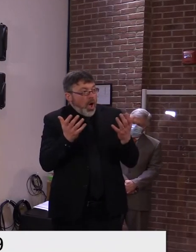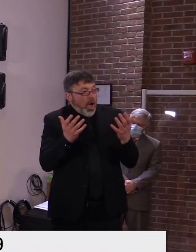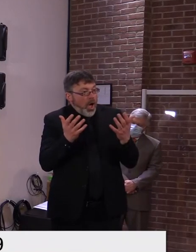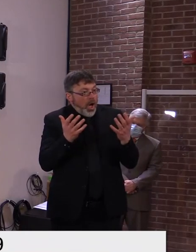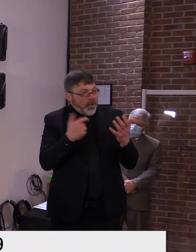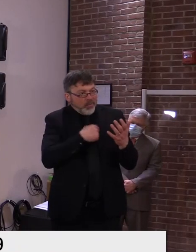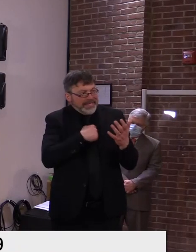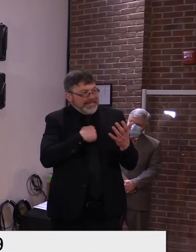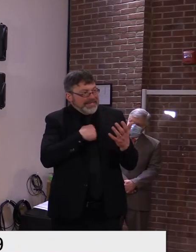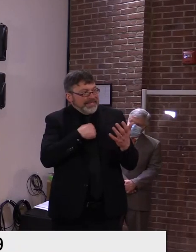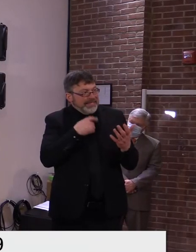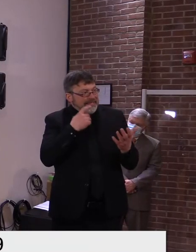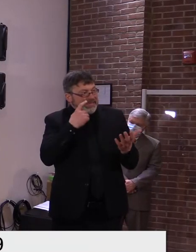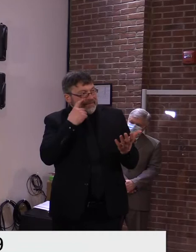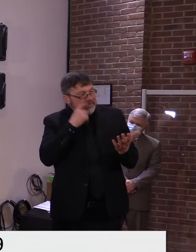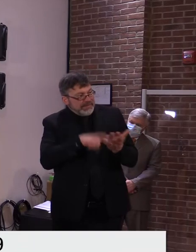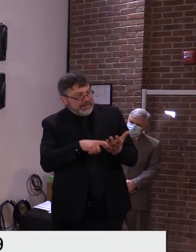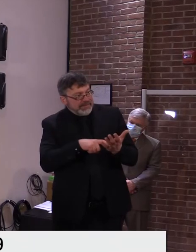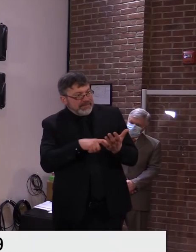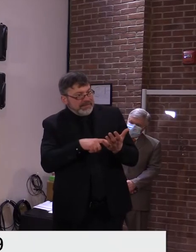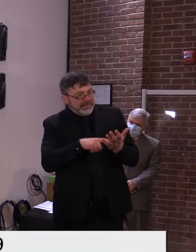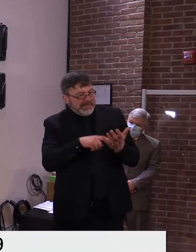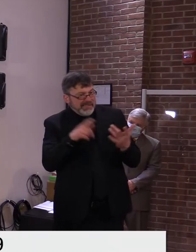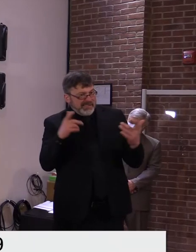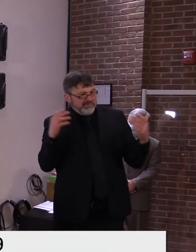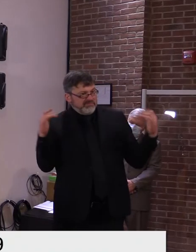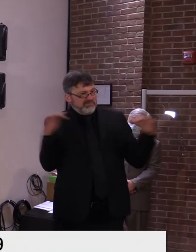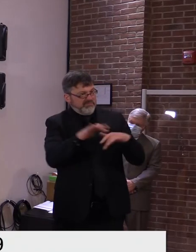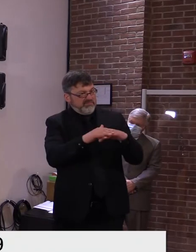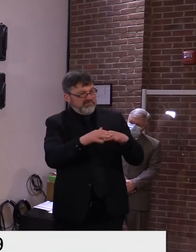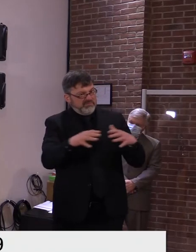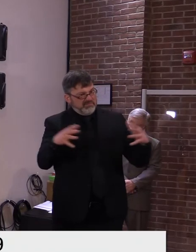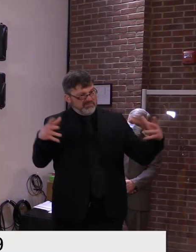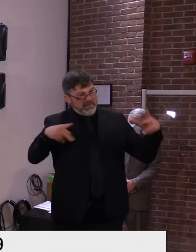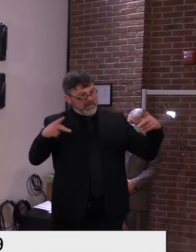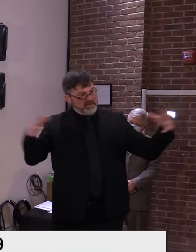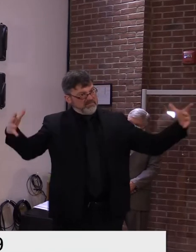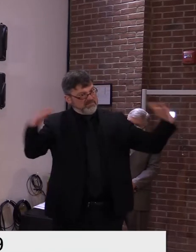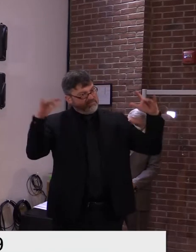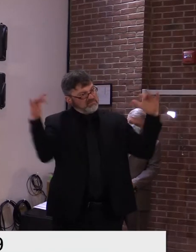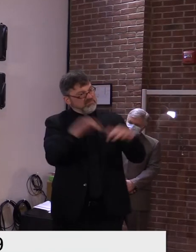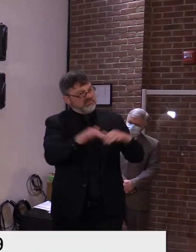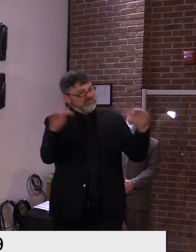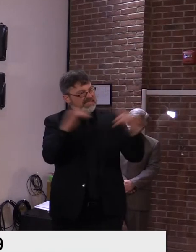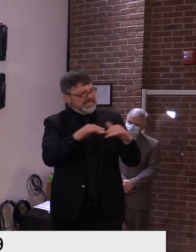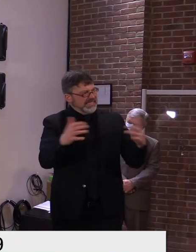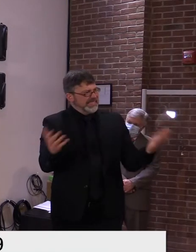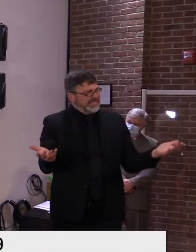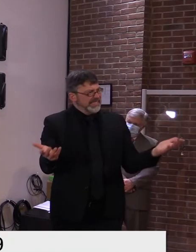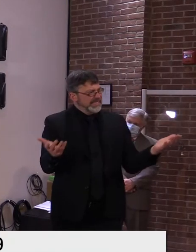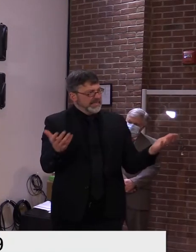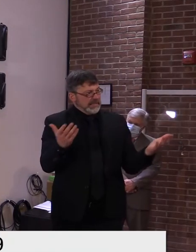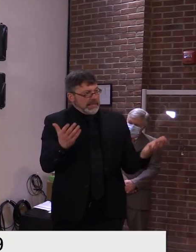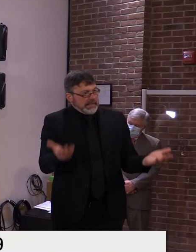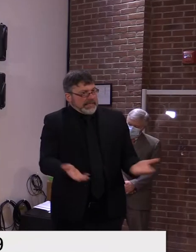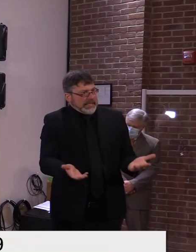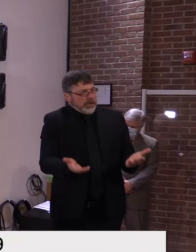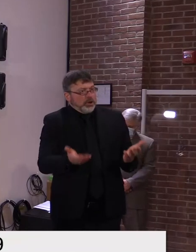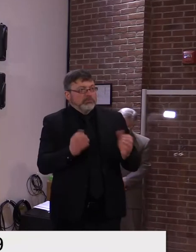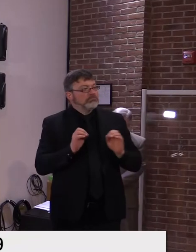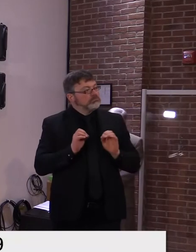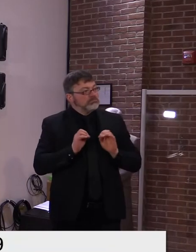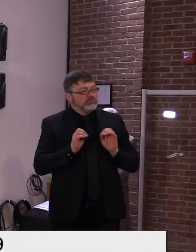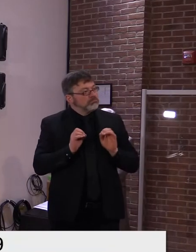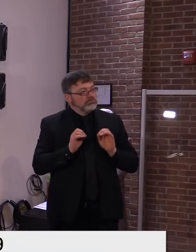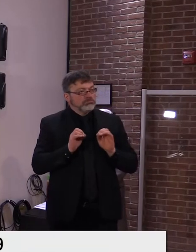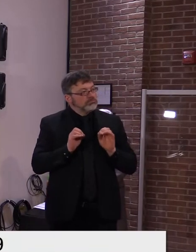even medium gatherings. And you know, there haven't been abundant spigot changes, but a couple of them have dealt